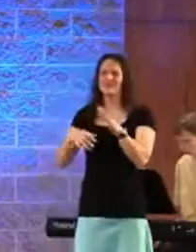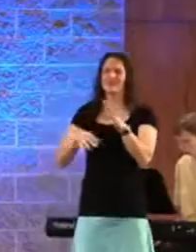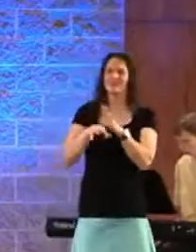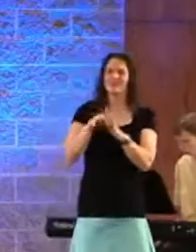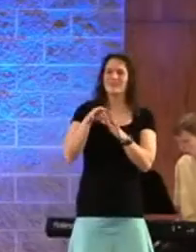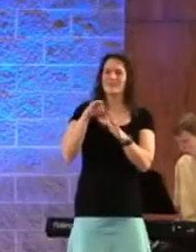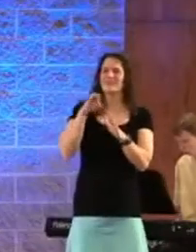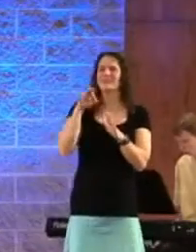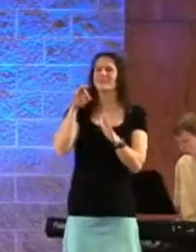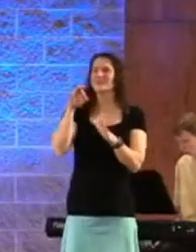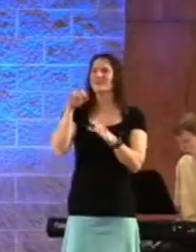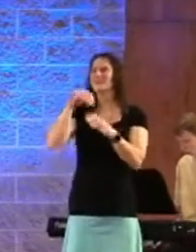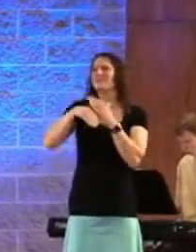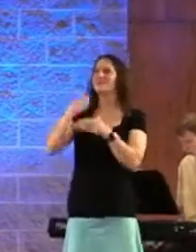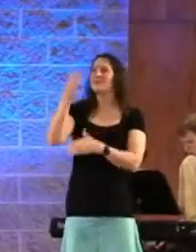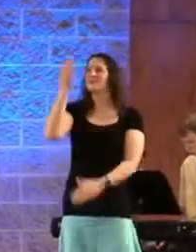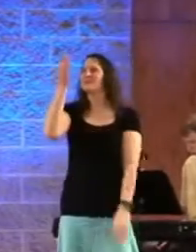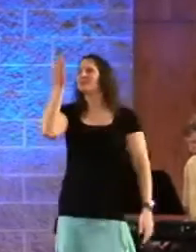found in you.